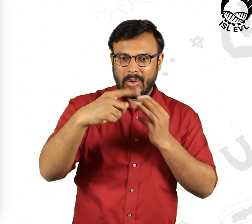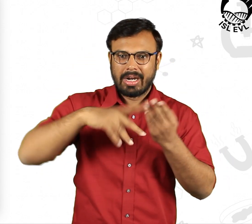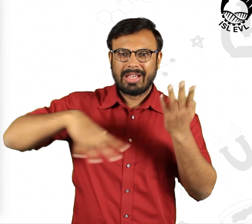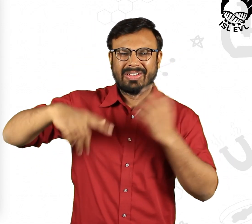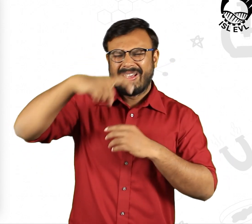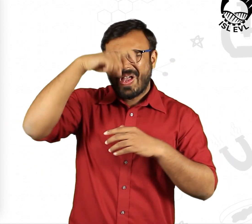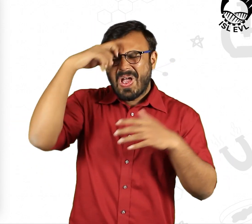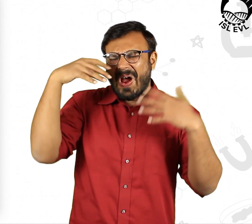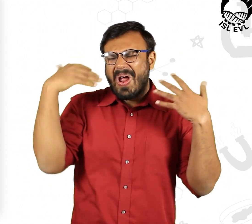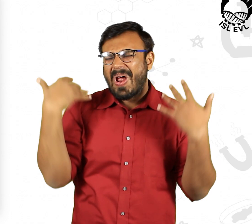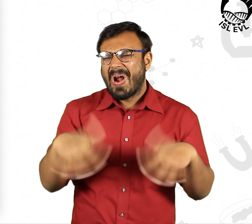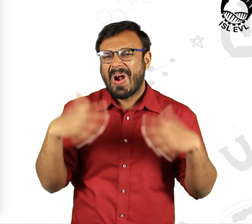of intact forests.